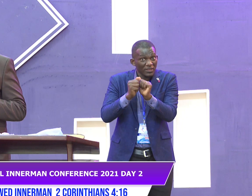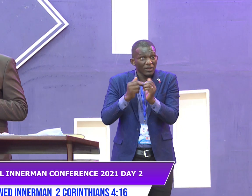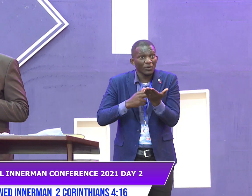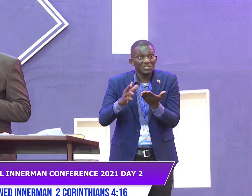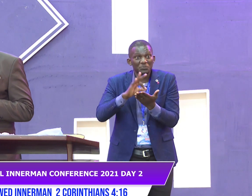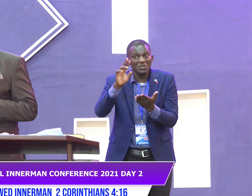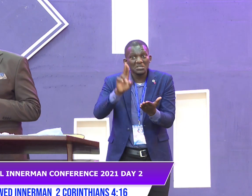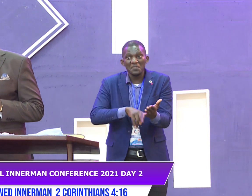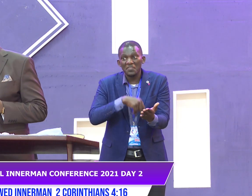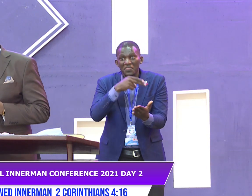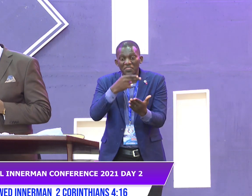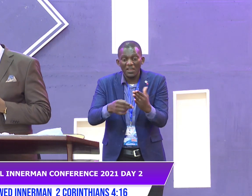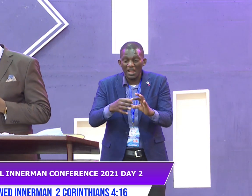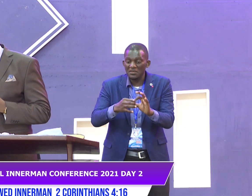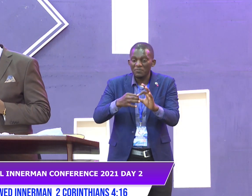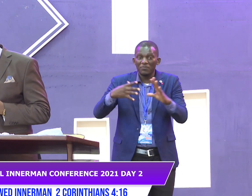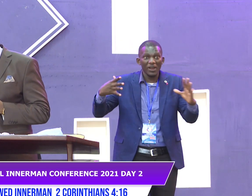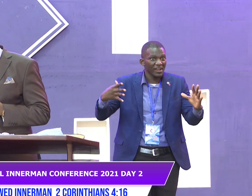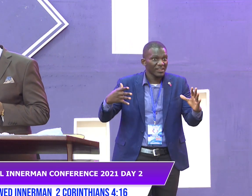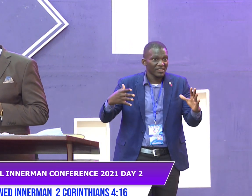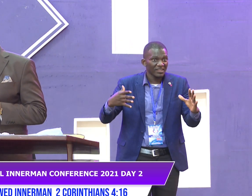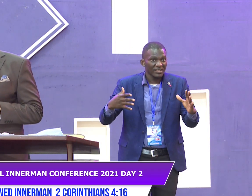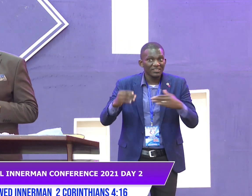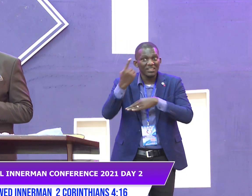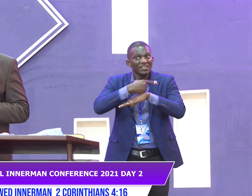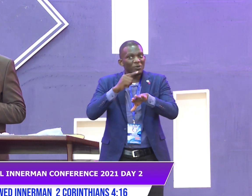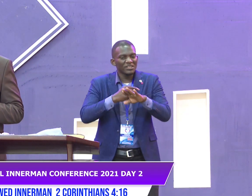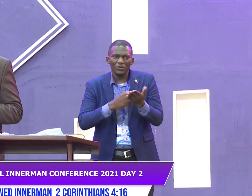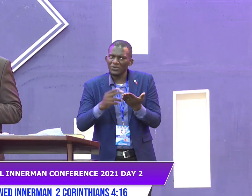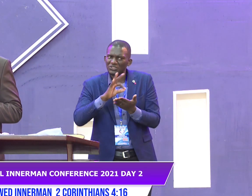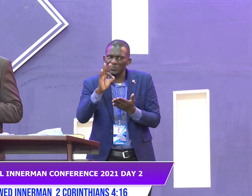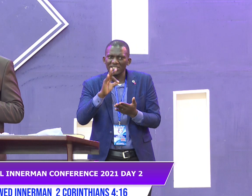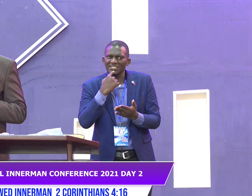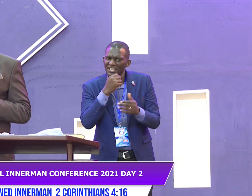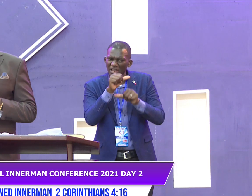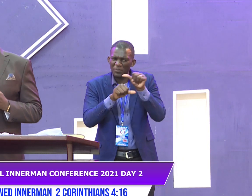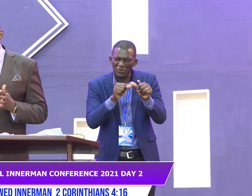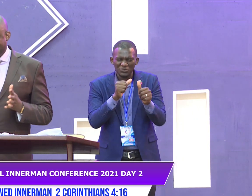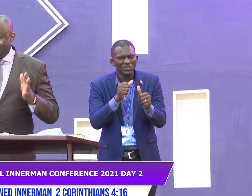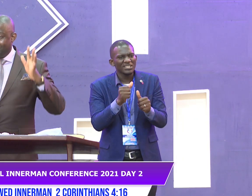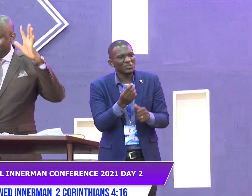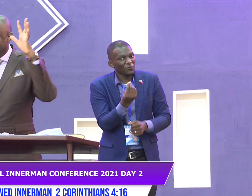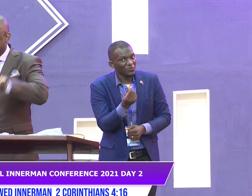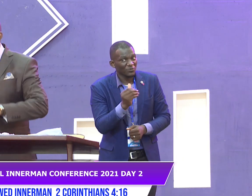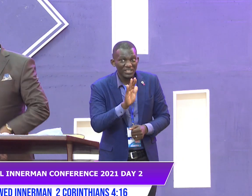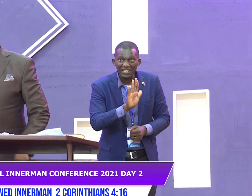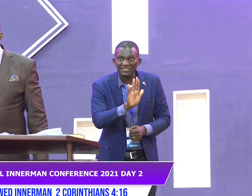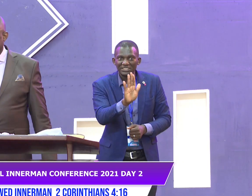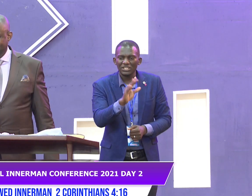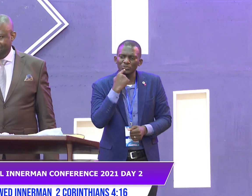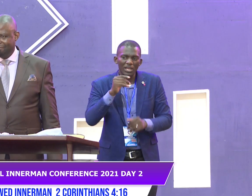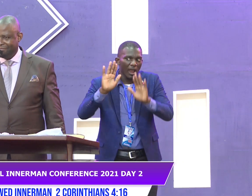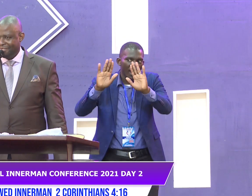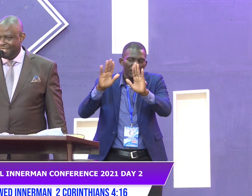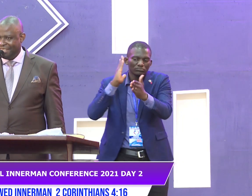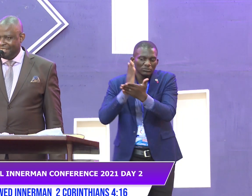with him is the day he spoke about your finances that is on your account. And then